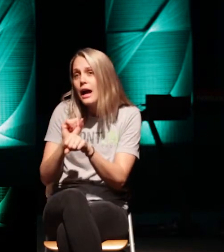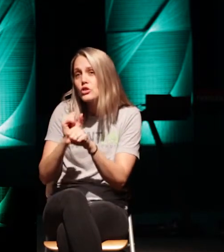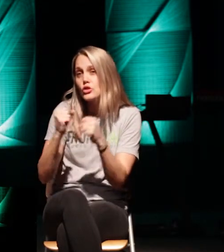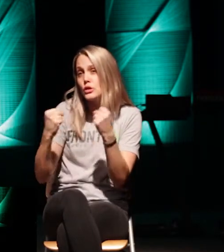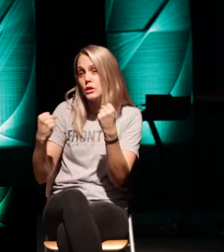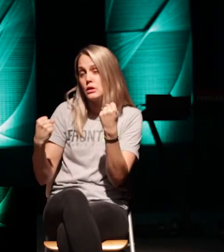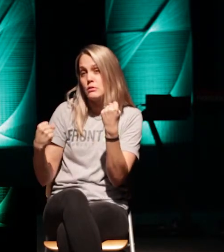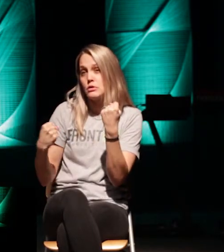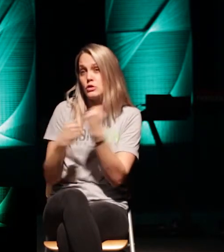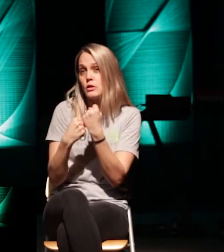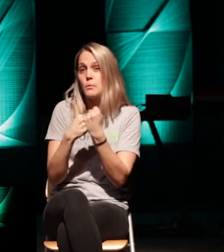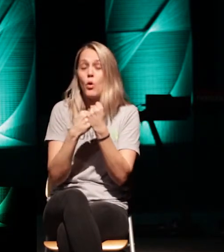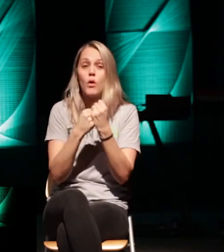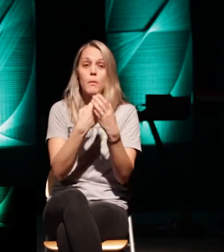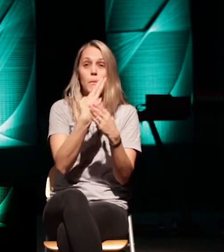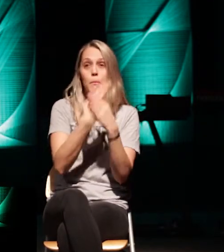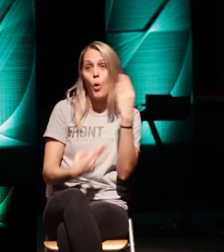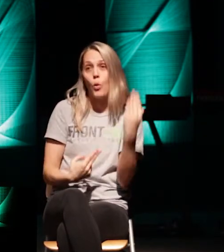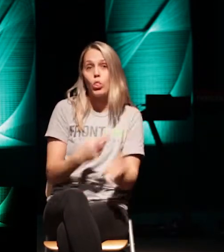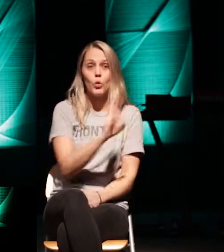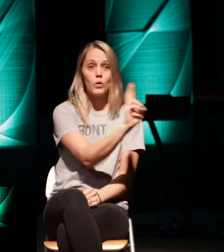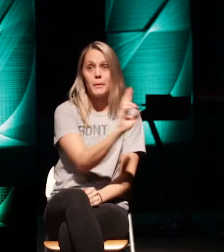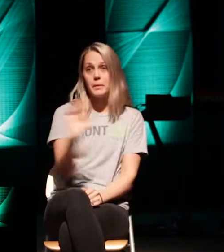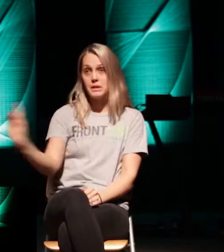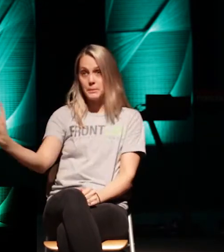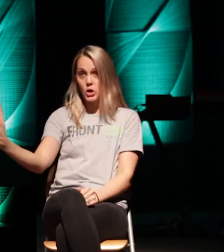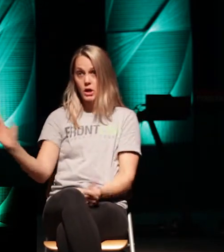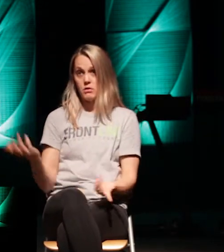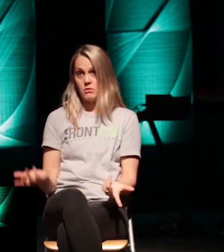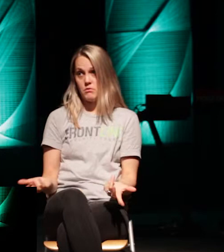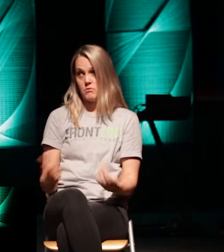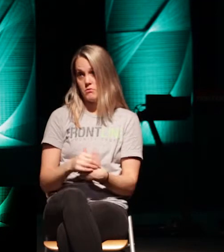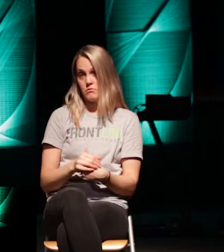are for both Republicans and Democrats?